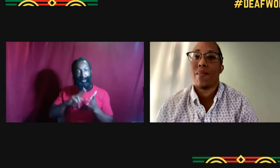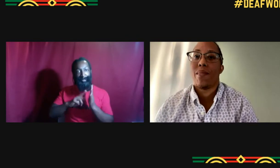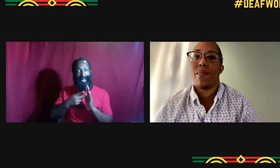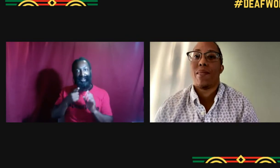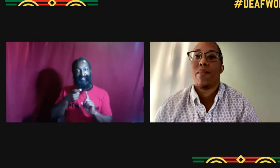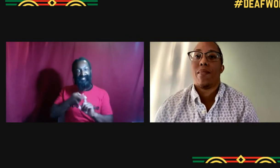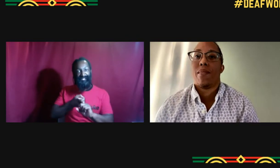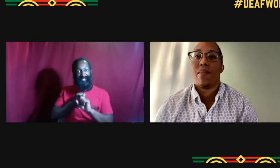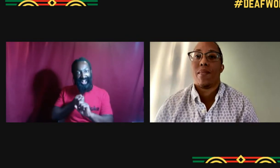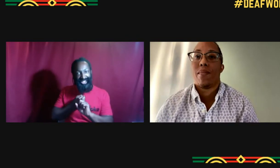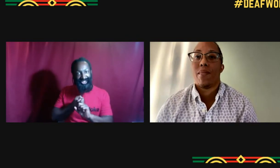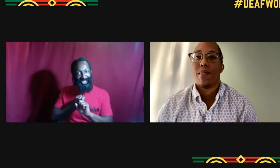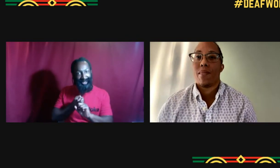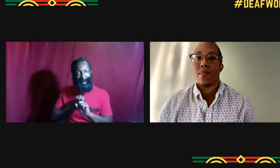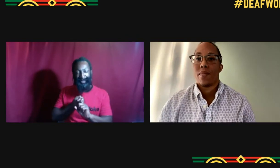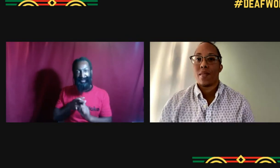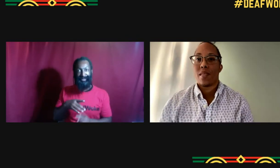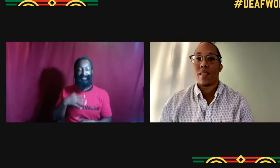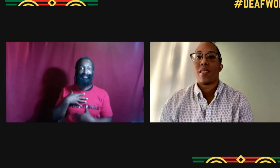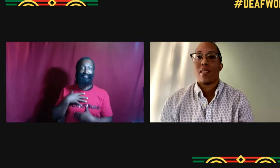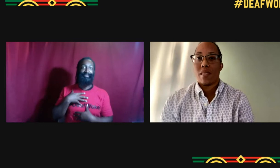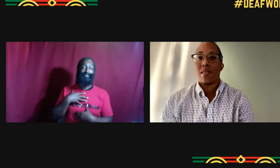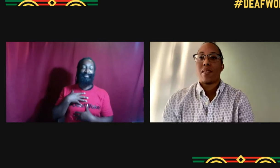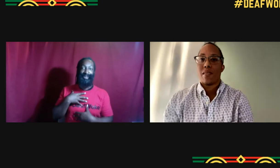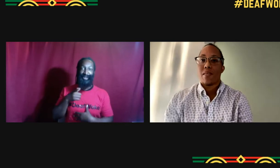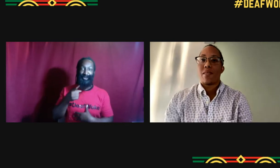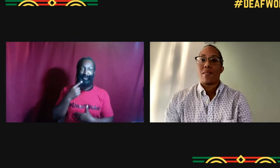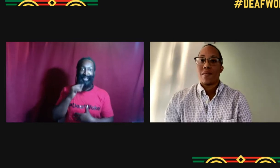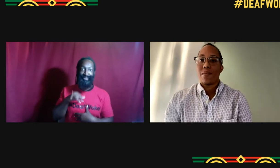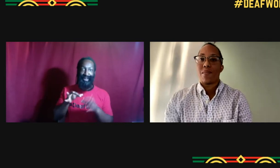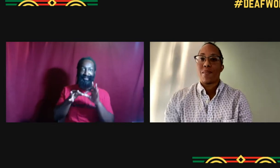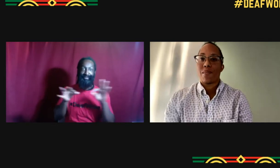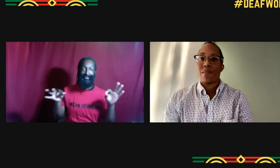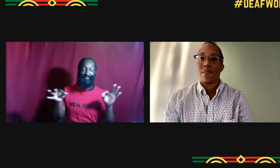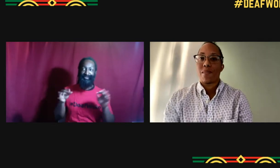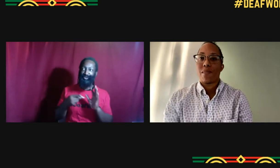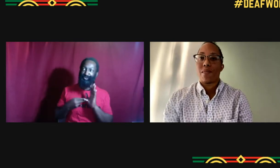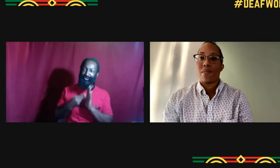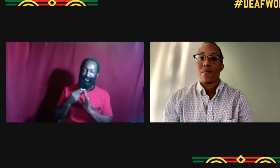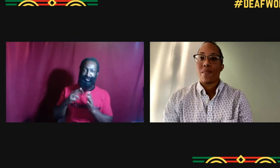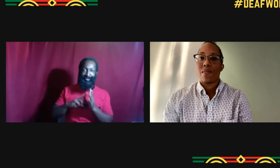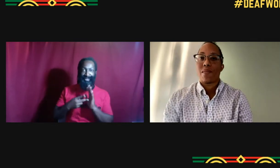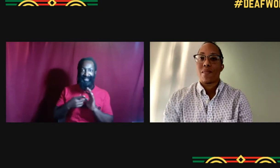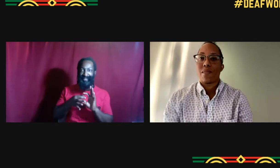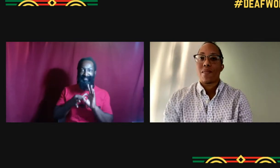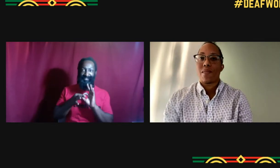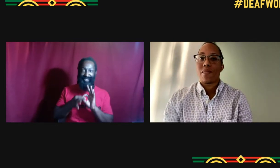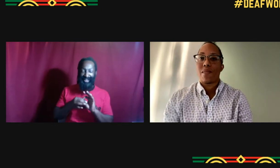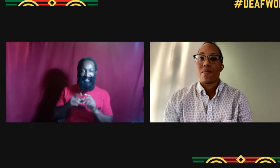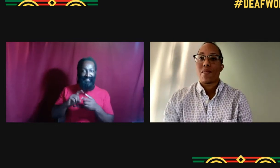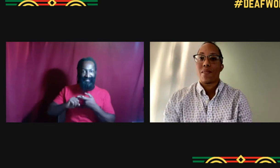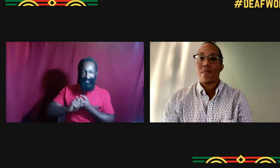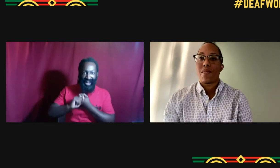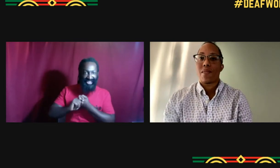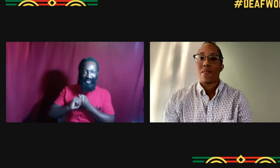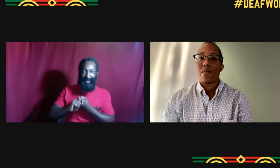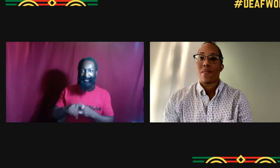No, not at all. You said that, you know, the true meaning of friendship. When you said that